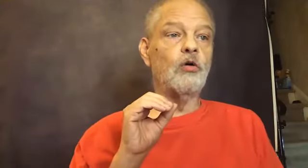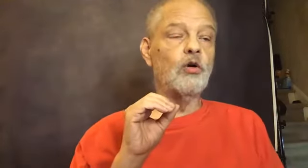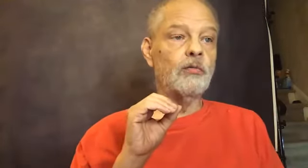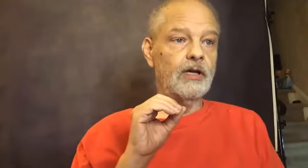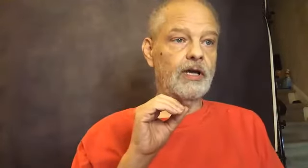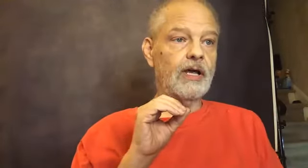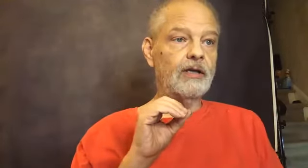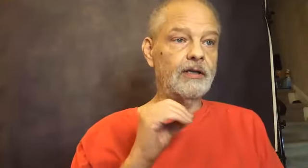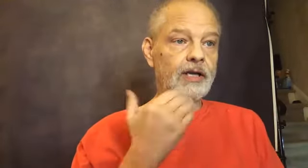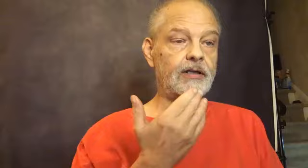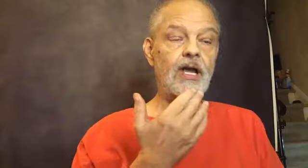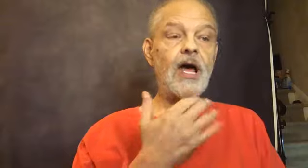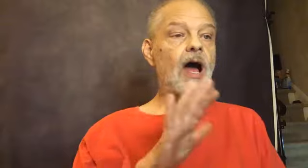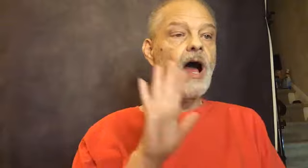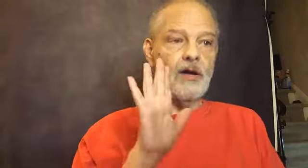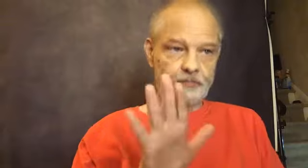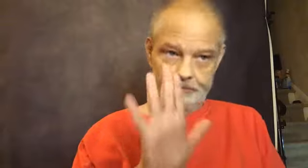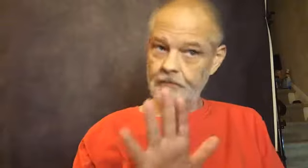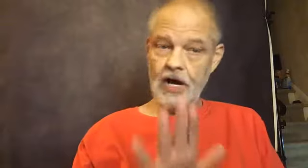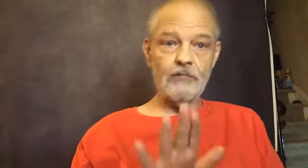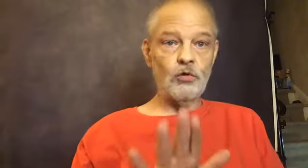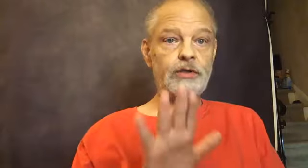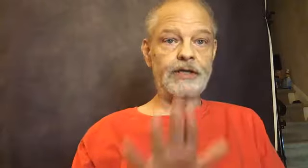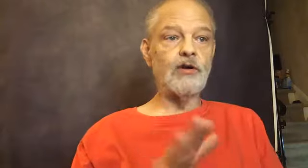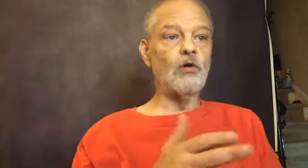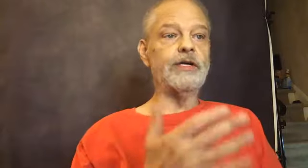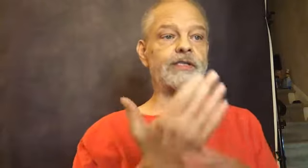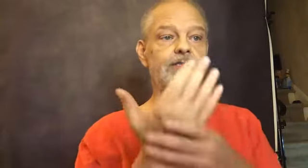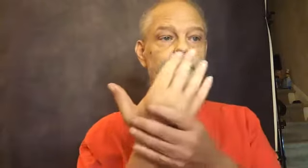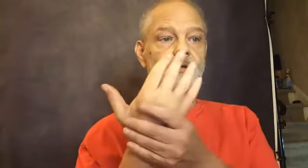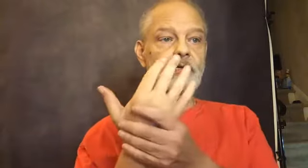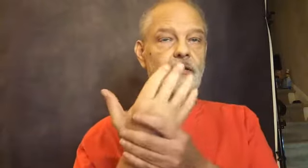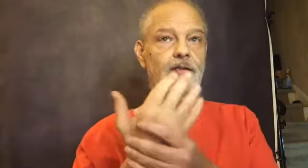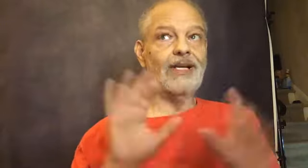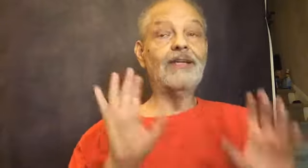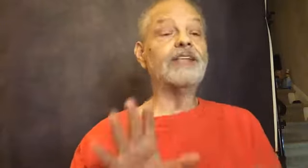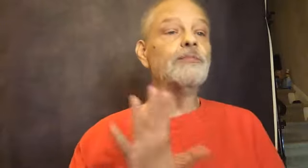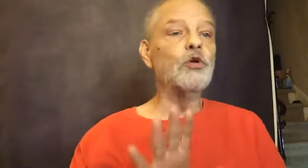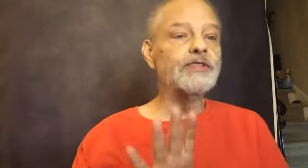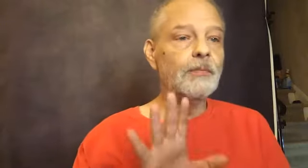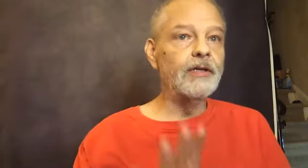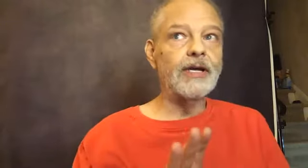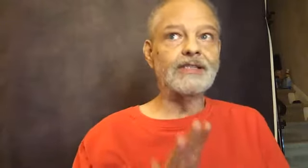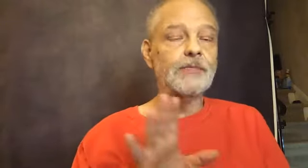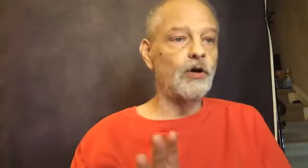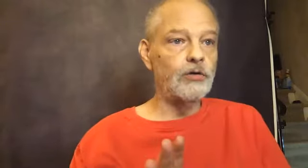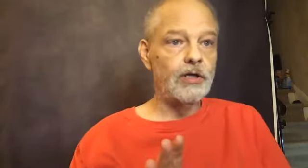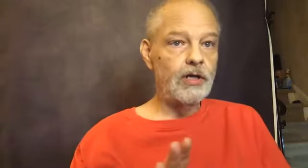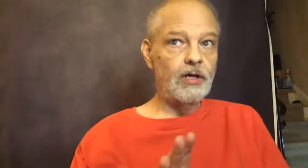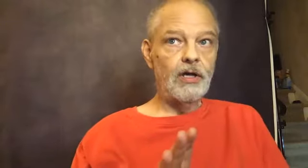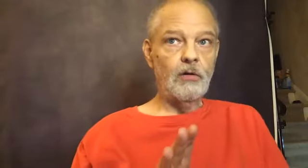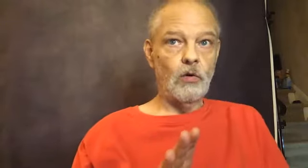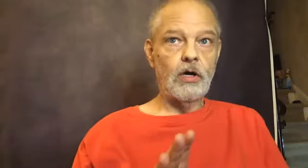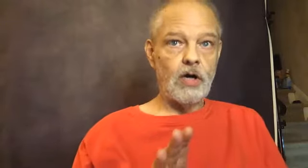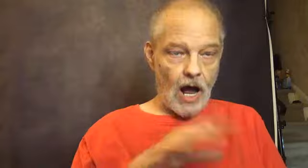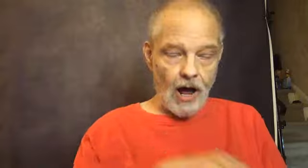or in. My rule is always, unless I'm doing something like a zip code, where